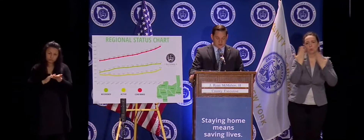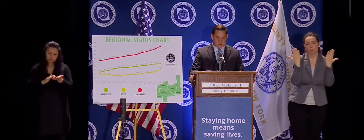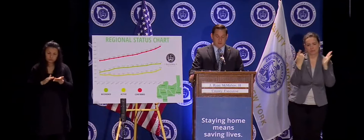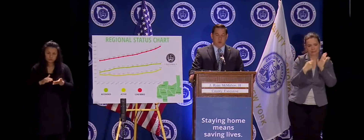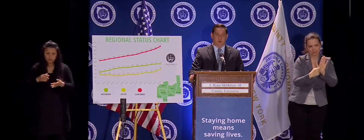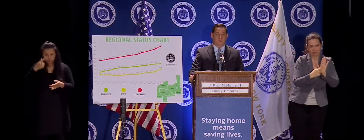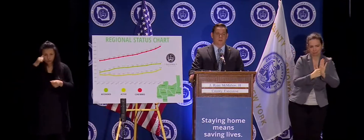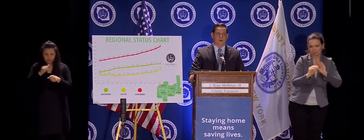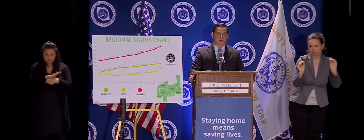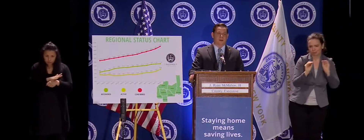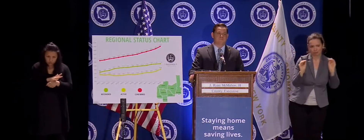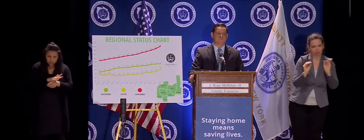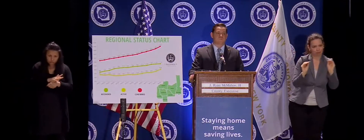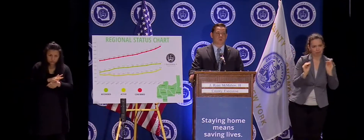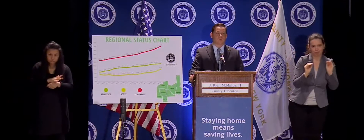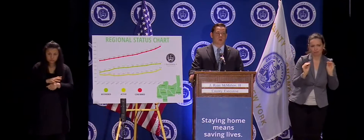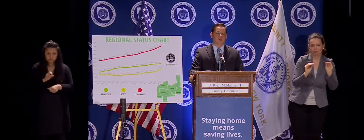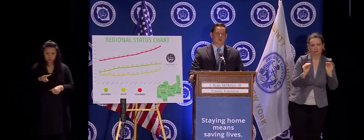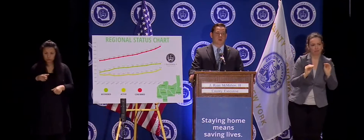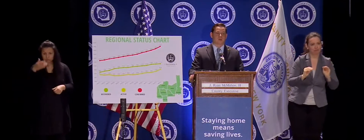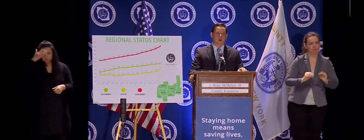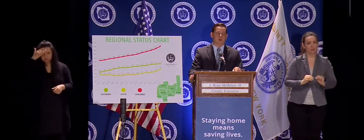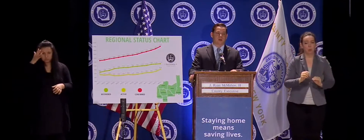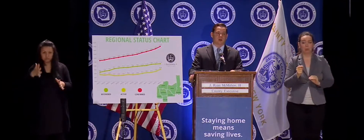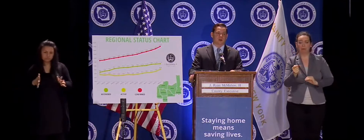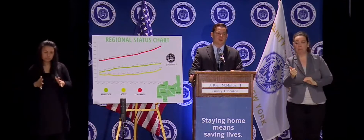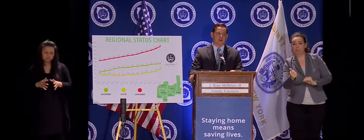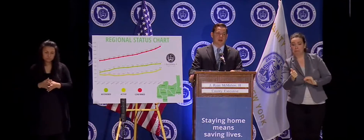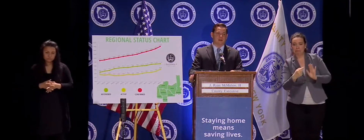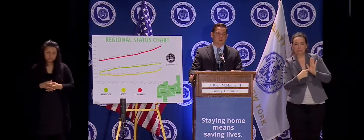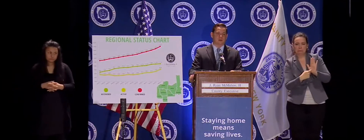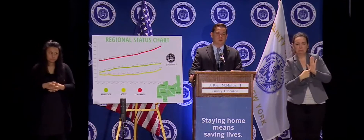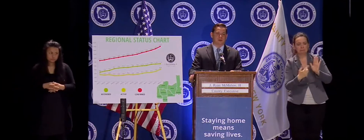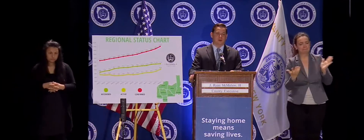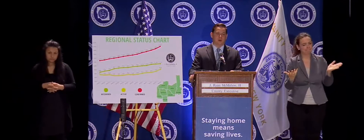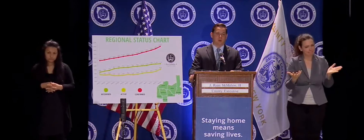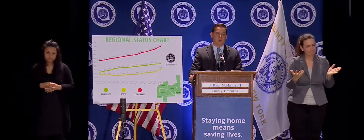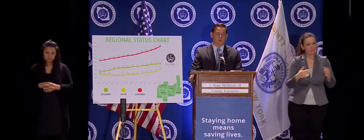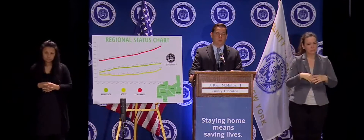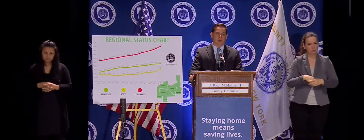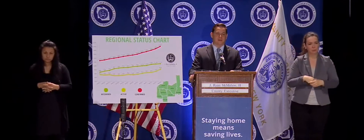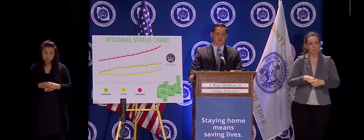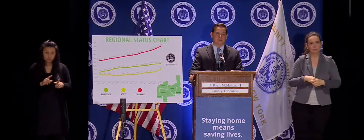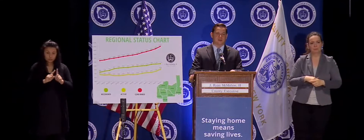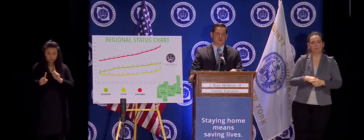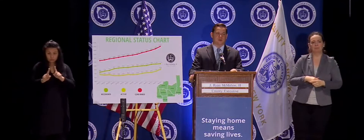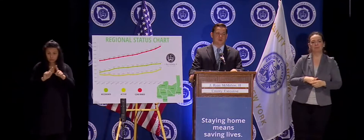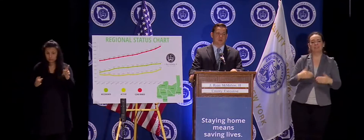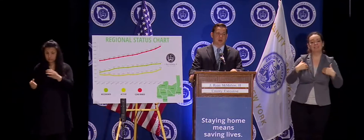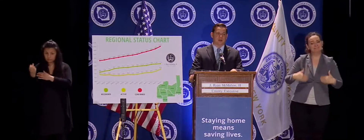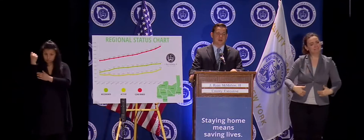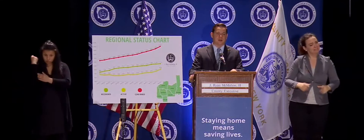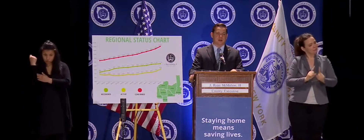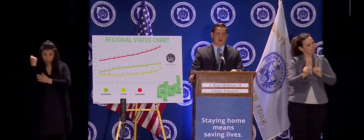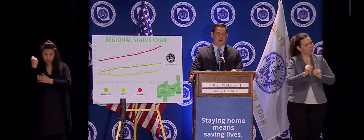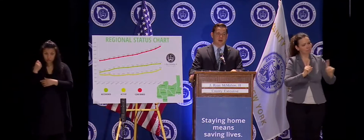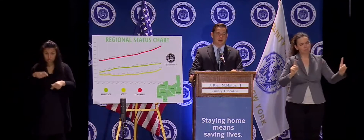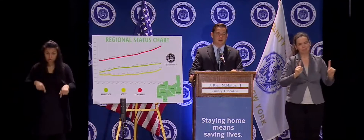Physical distancing, important. One of the things why we are looking at, we think we have more positive cases over this